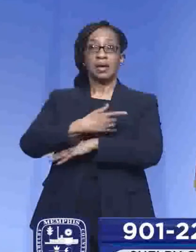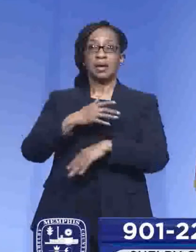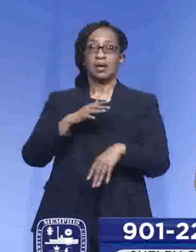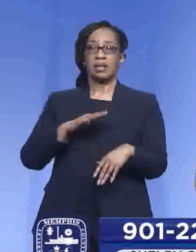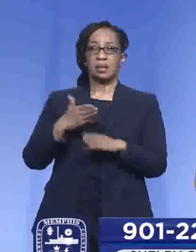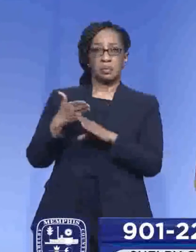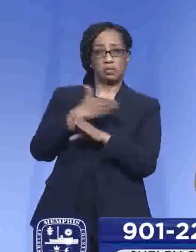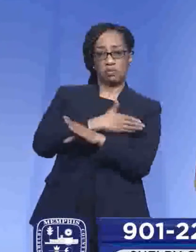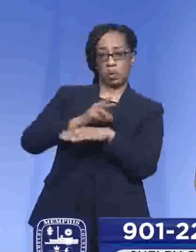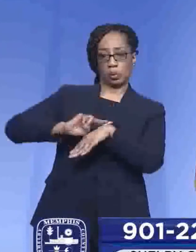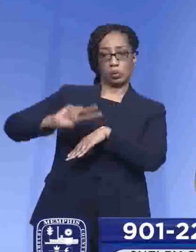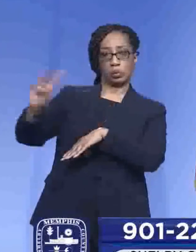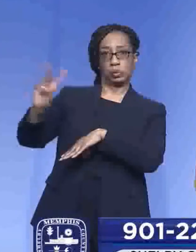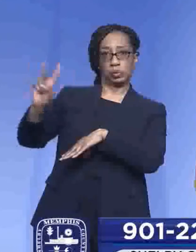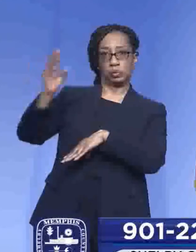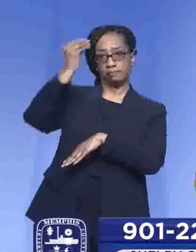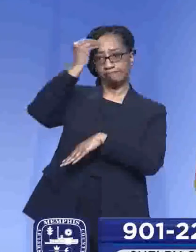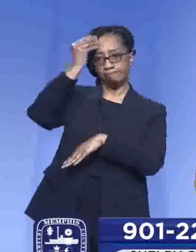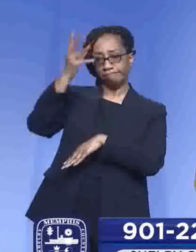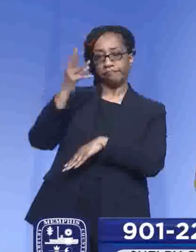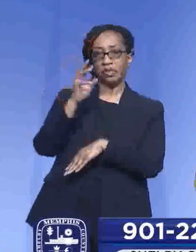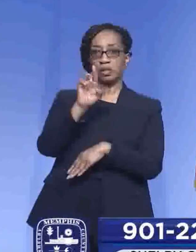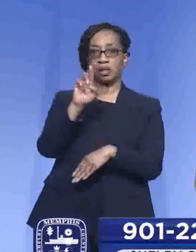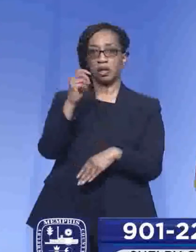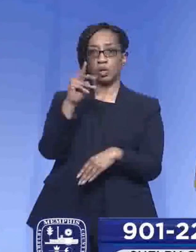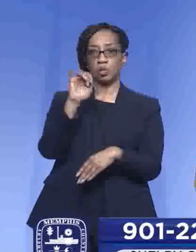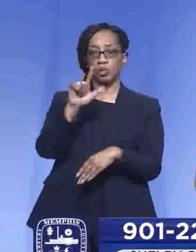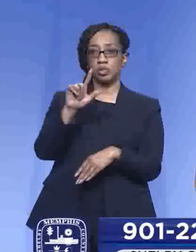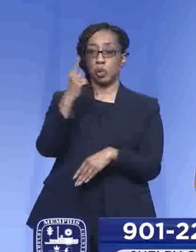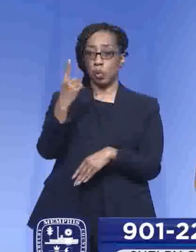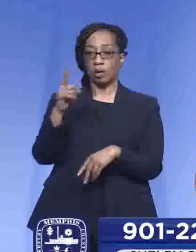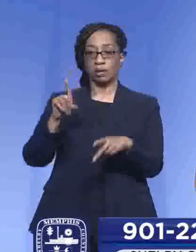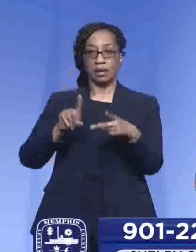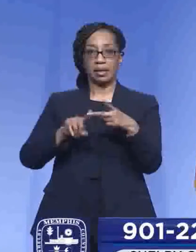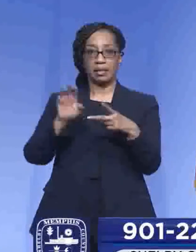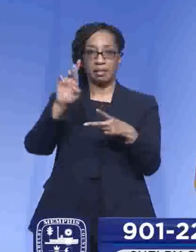2 o'clock, we will let our partners at Regional 1 in the pharmacy know,